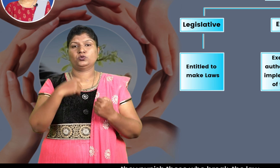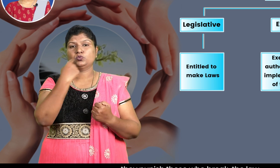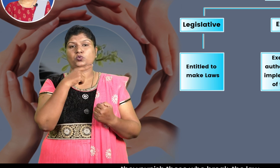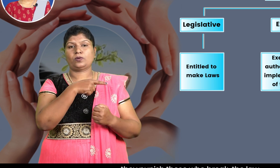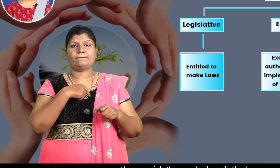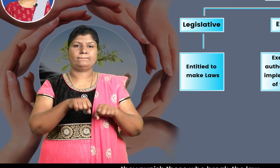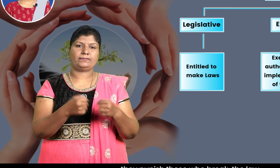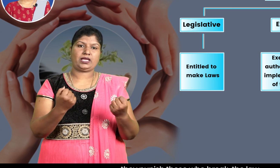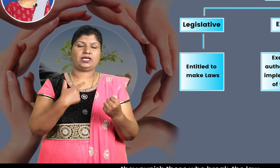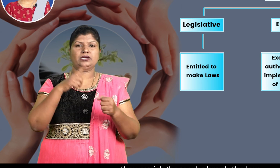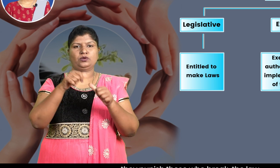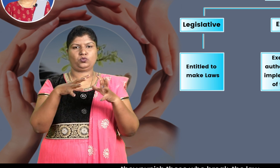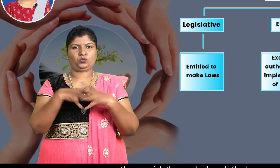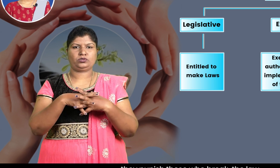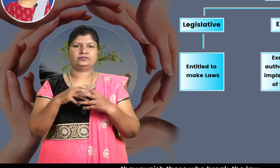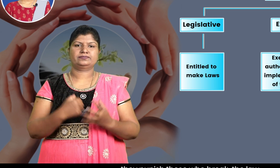law.